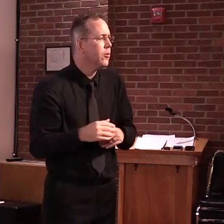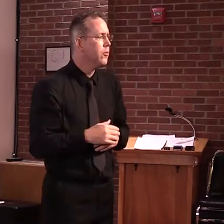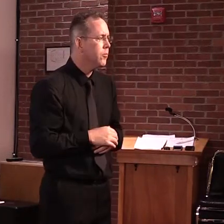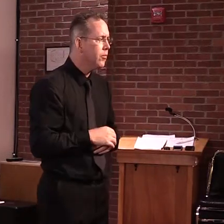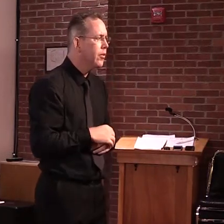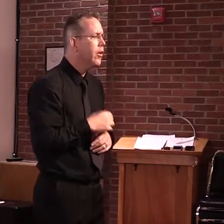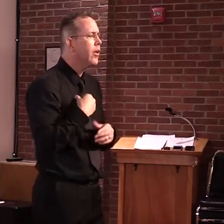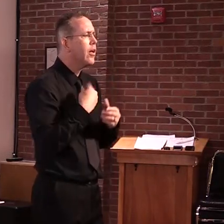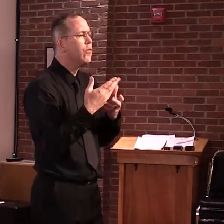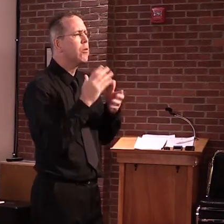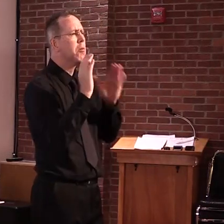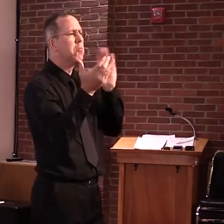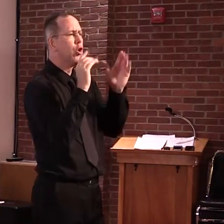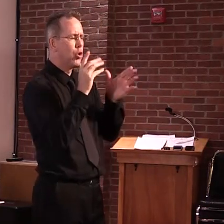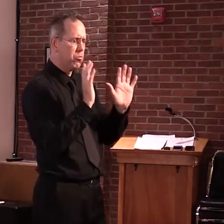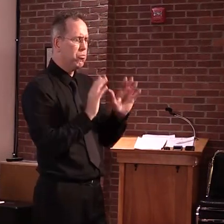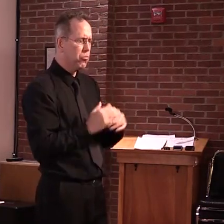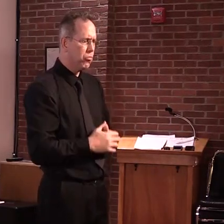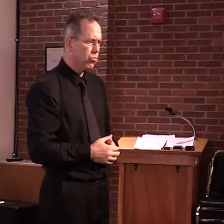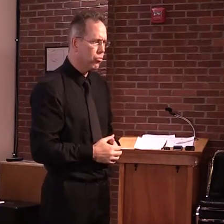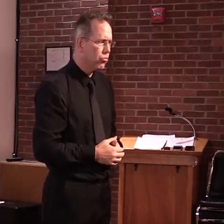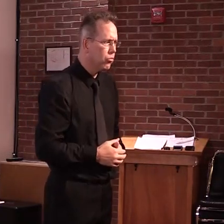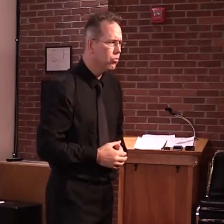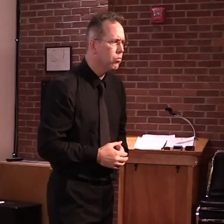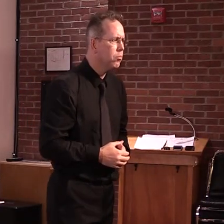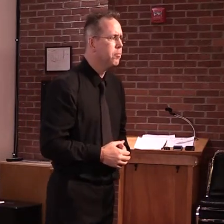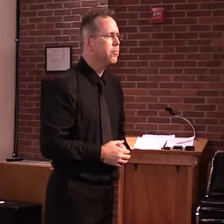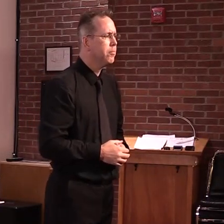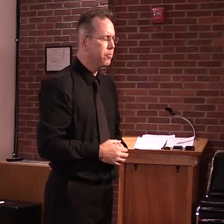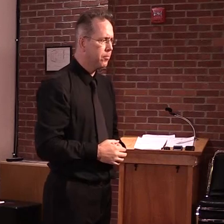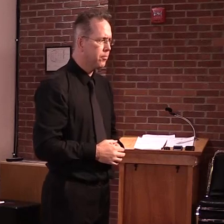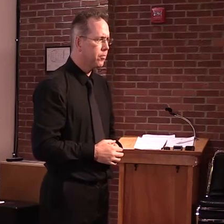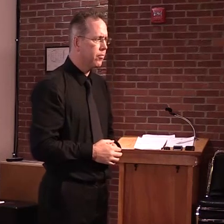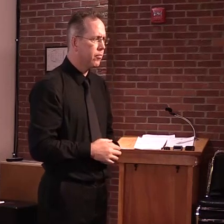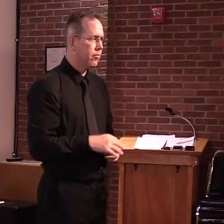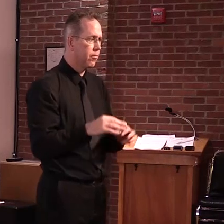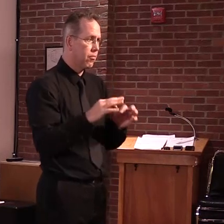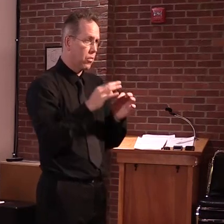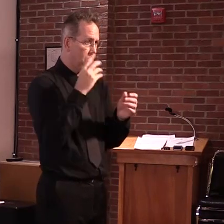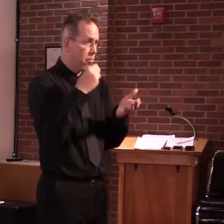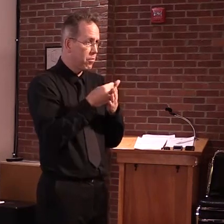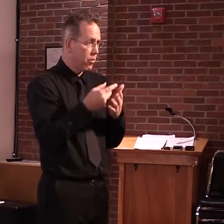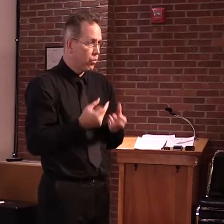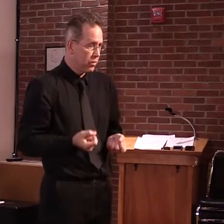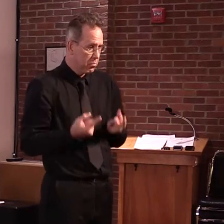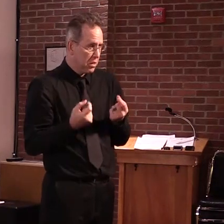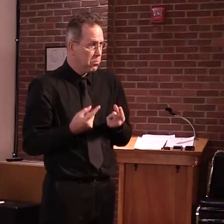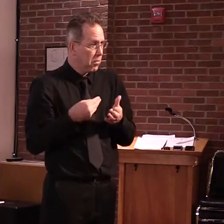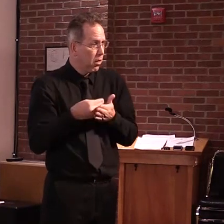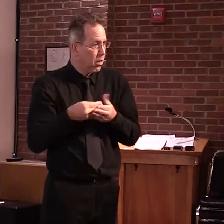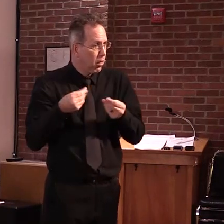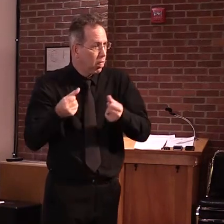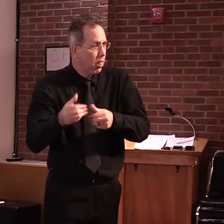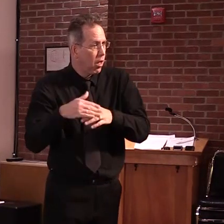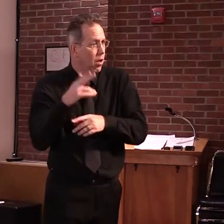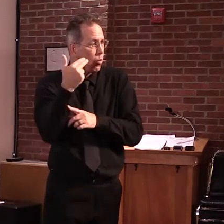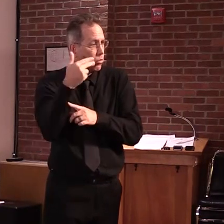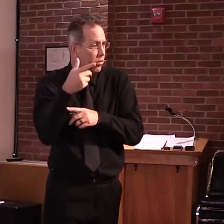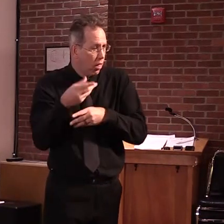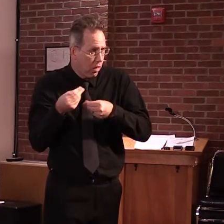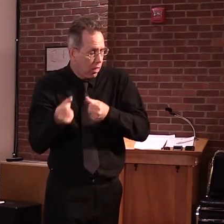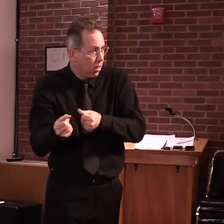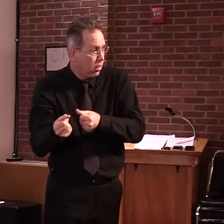of perspective, if we annualize the numbers we're doing right now in terms of the